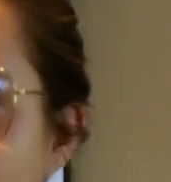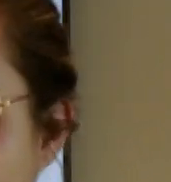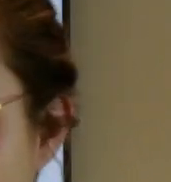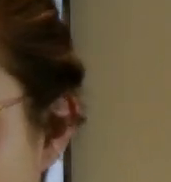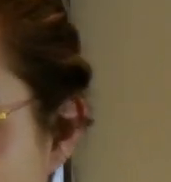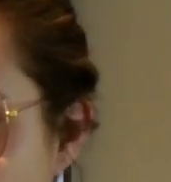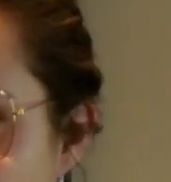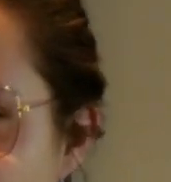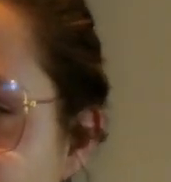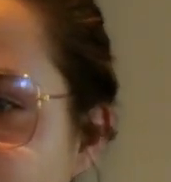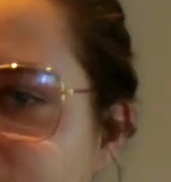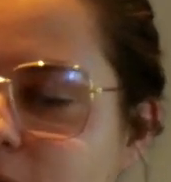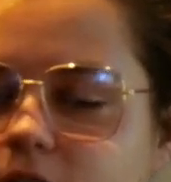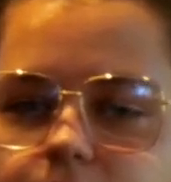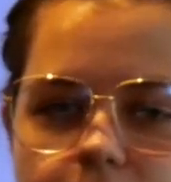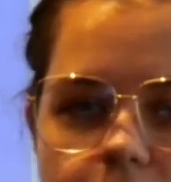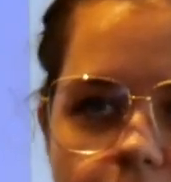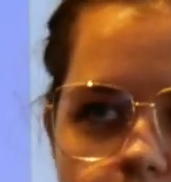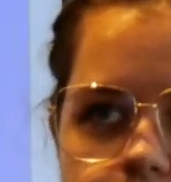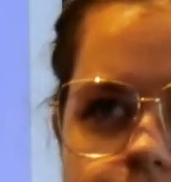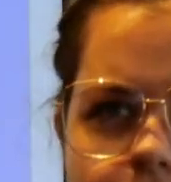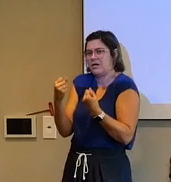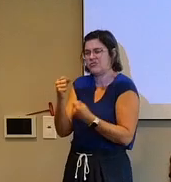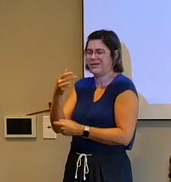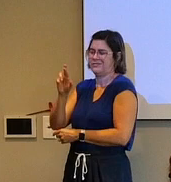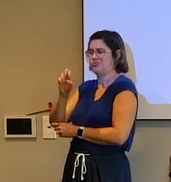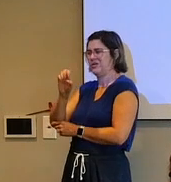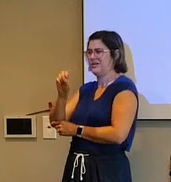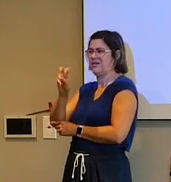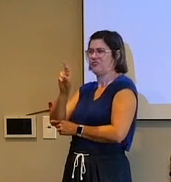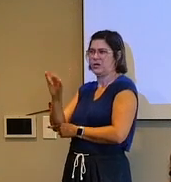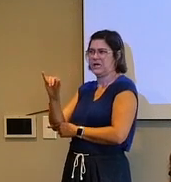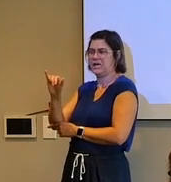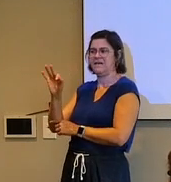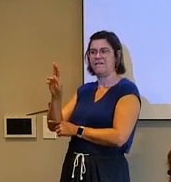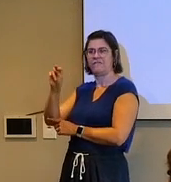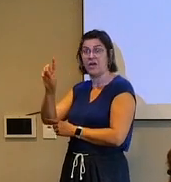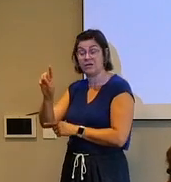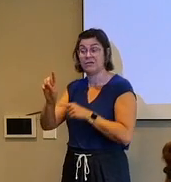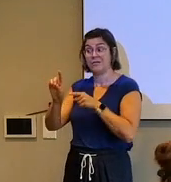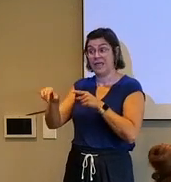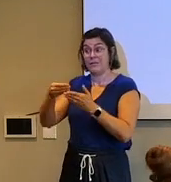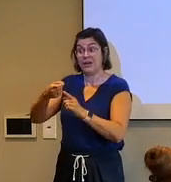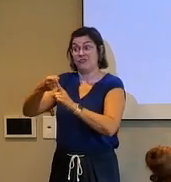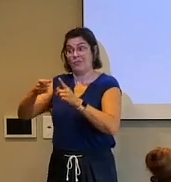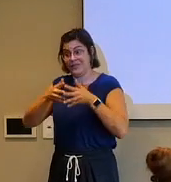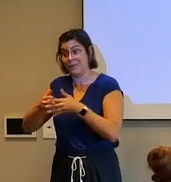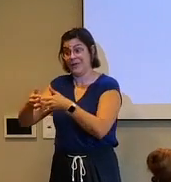Fiscal Recovery Fund. So that is a part of the America Recovery. The American Rescue Plan Act